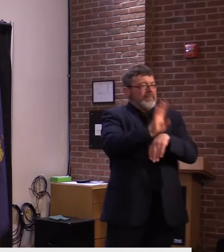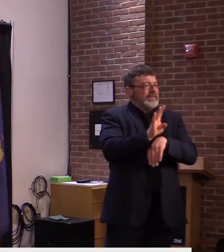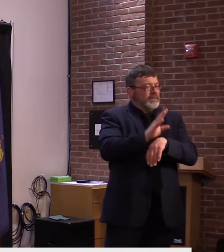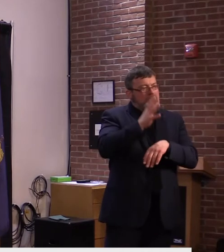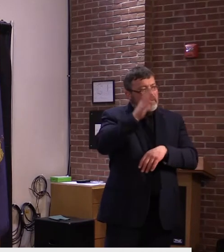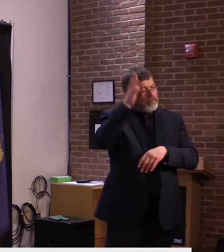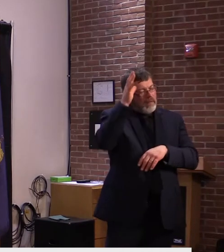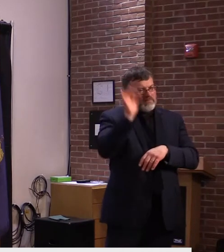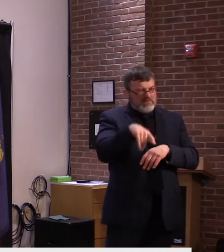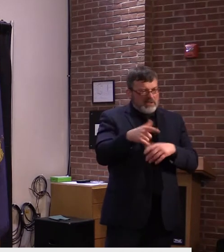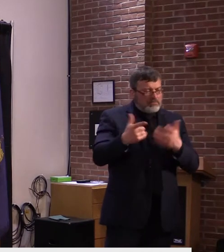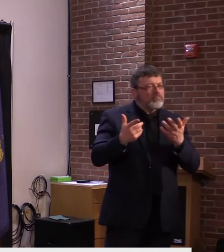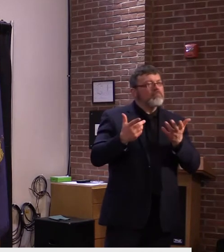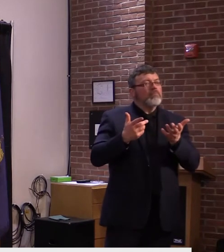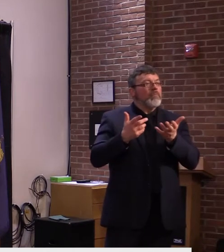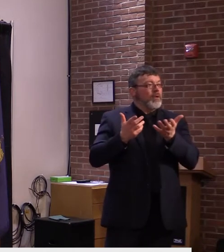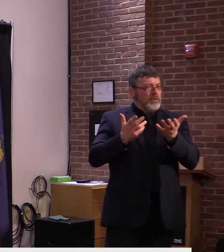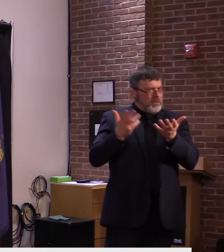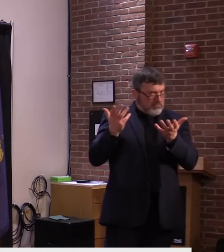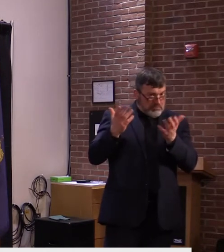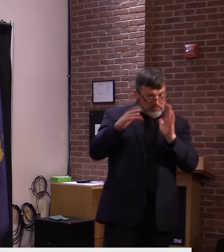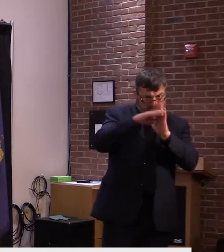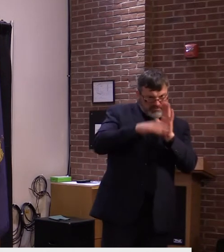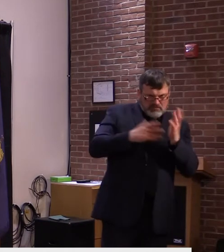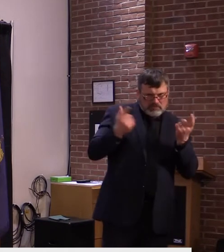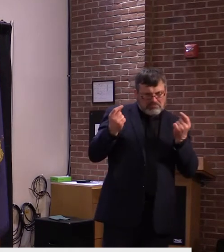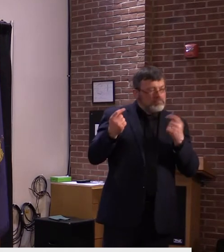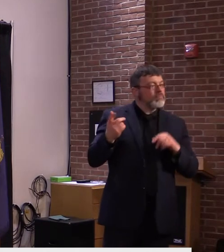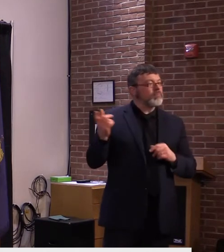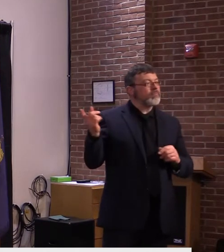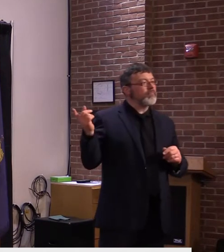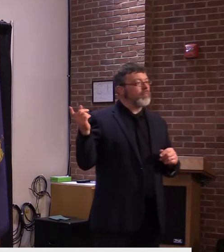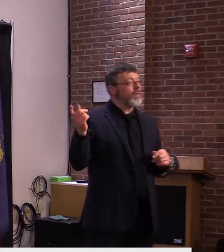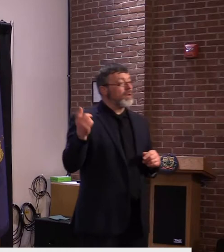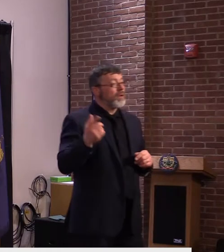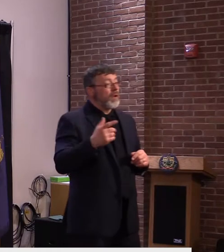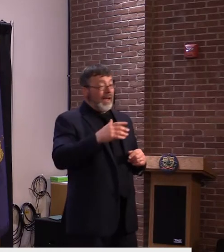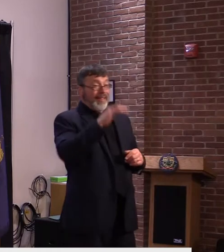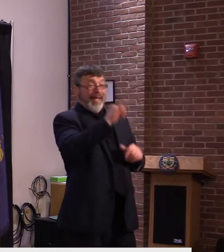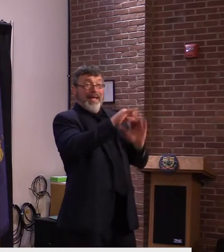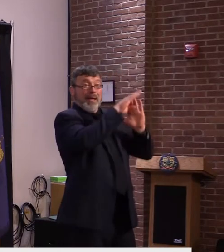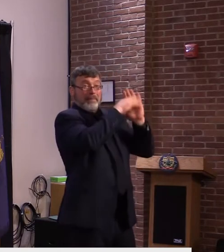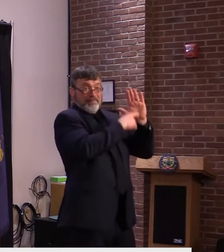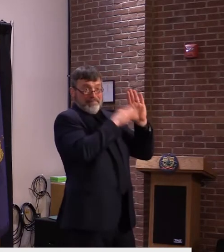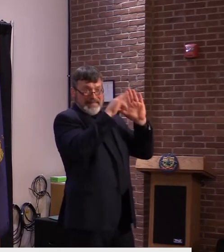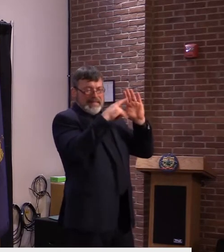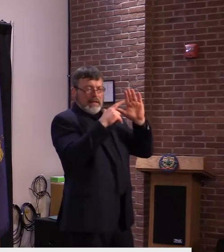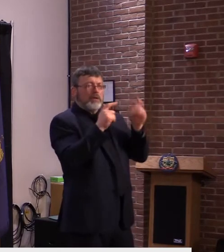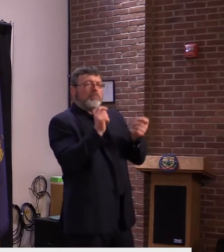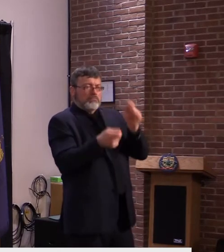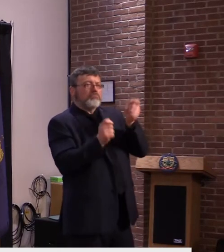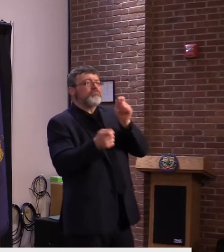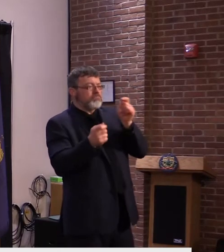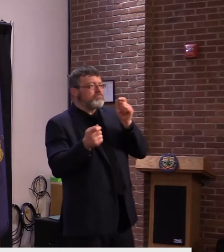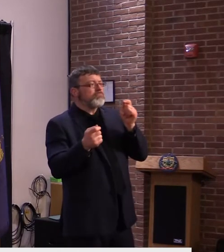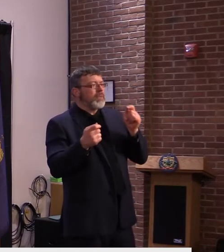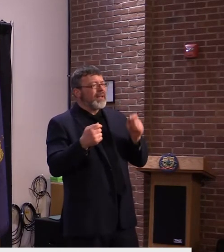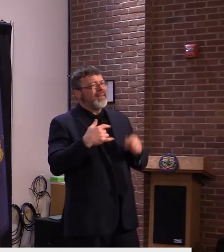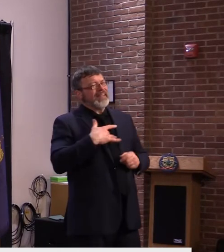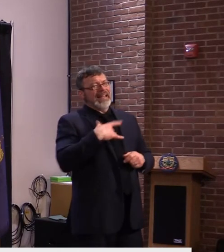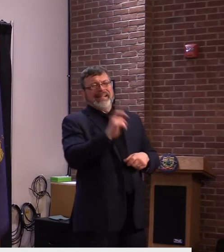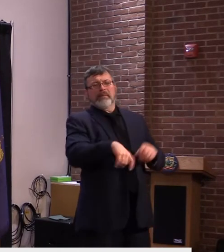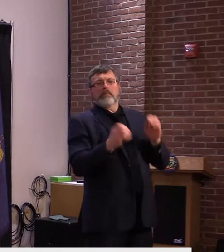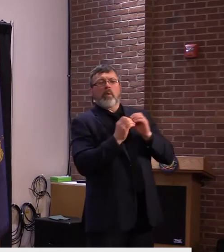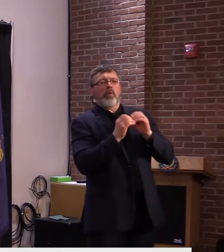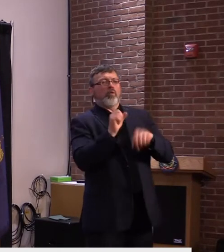discussions and ways to, they've improved it some, but not as far as I'd like them to go. But we're in discussions with them right